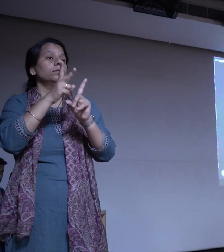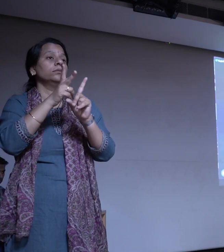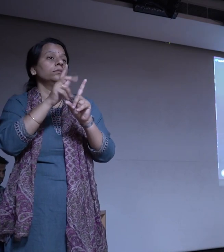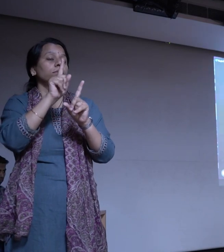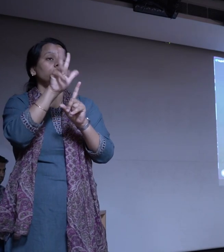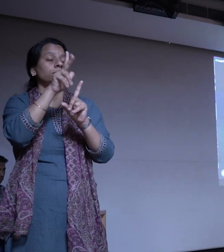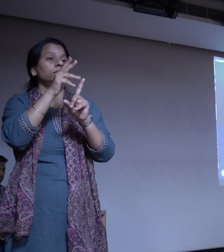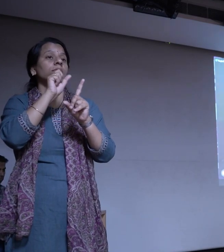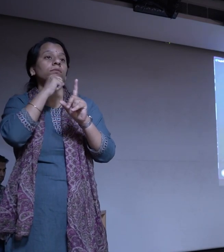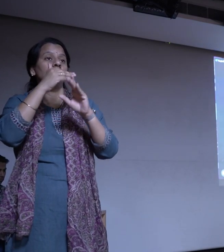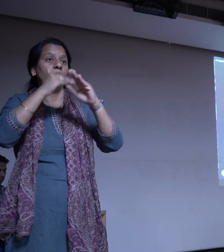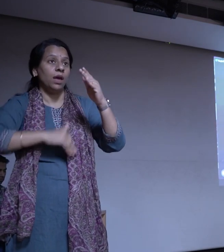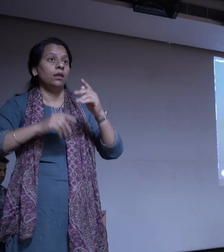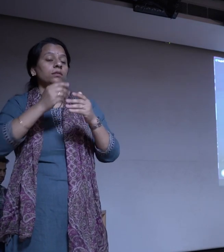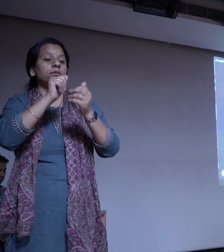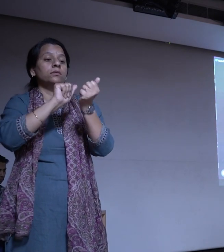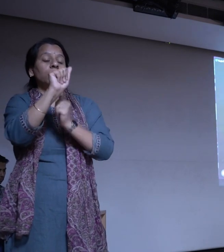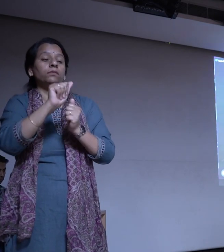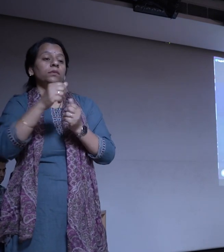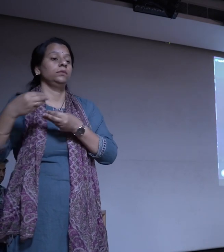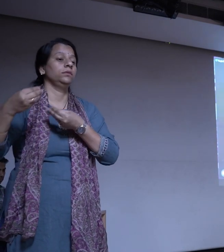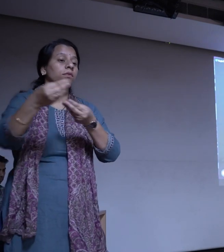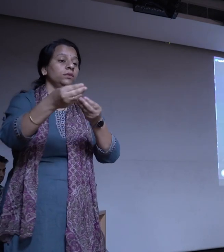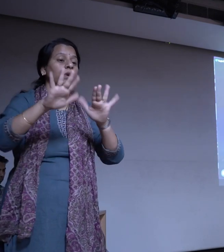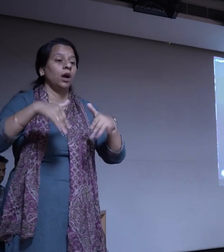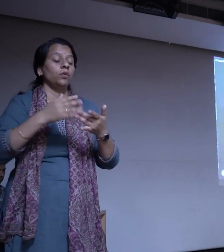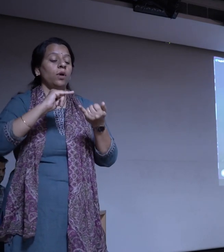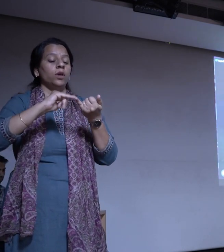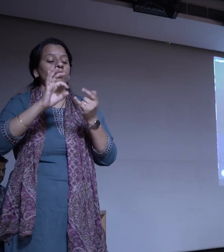on so there is a Clarity in the on